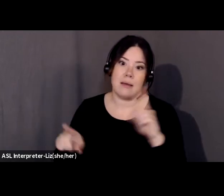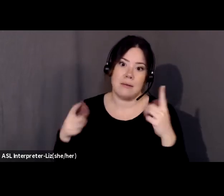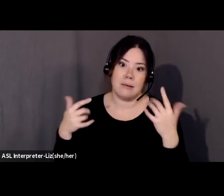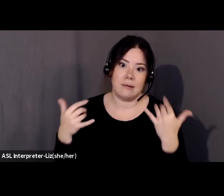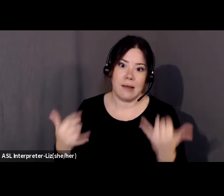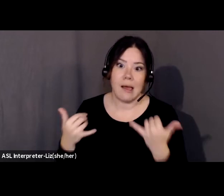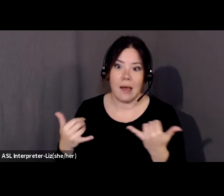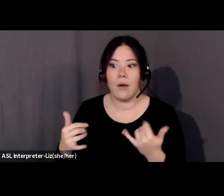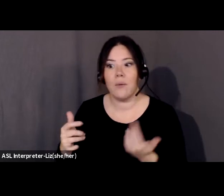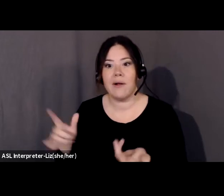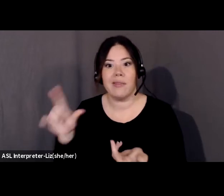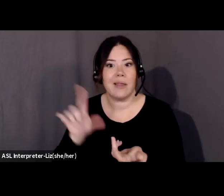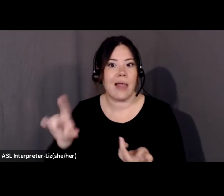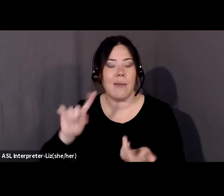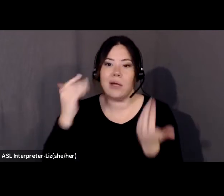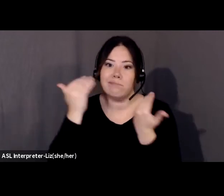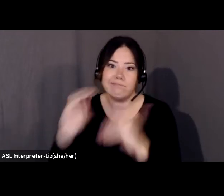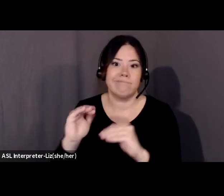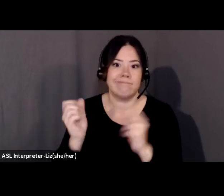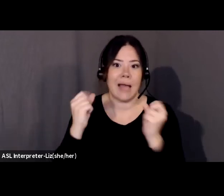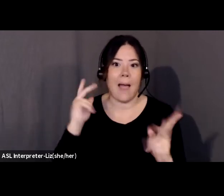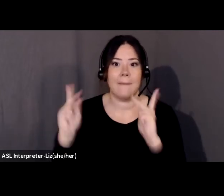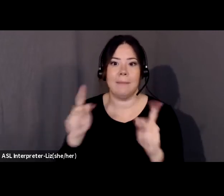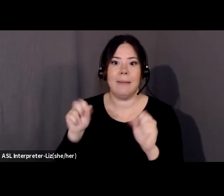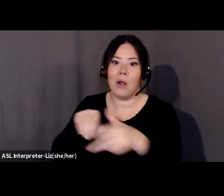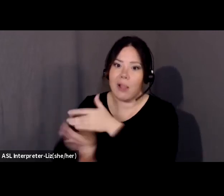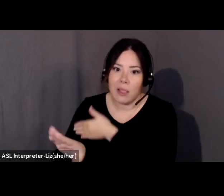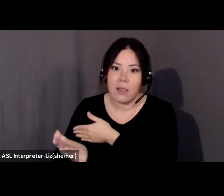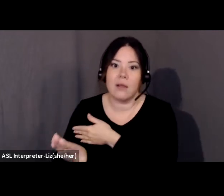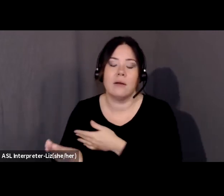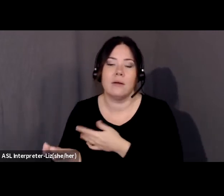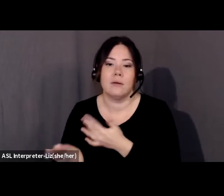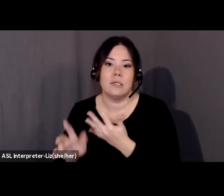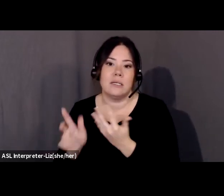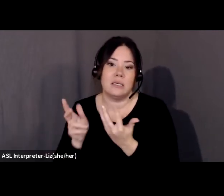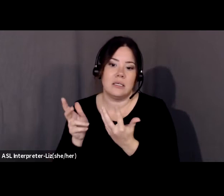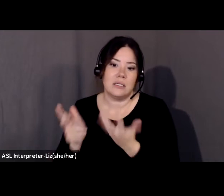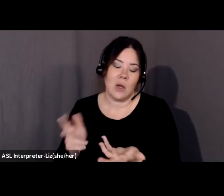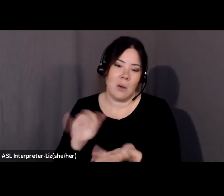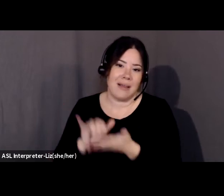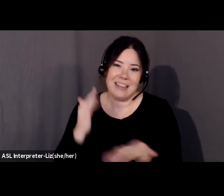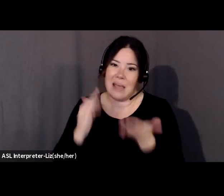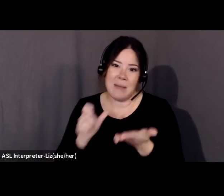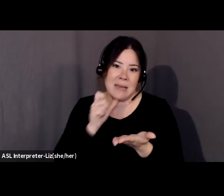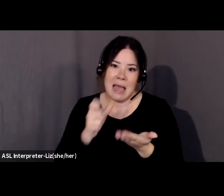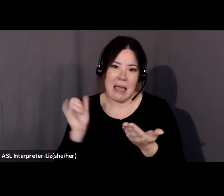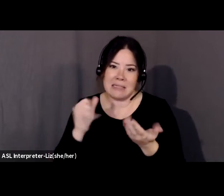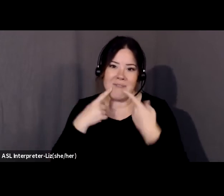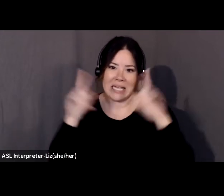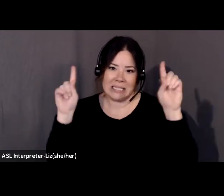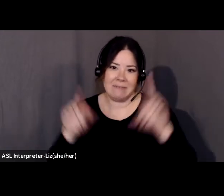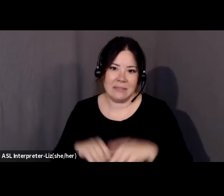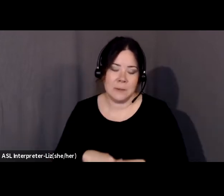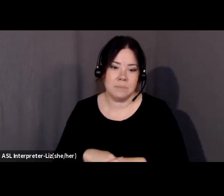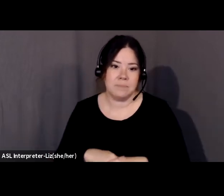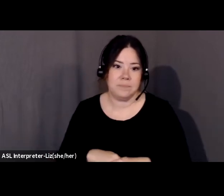the library is only allowing a certain number of people in at a time, so that might not be as effective. Yeah,